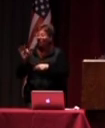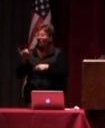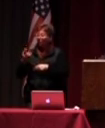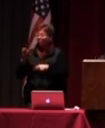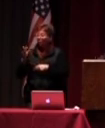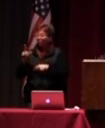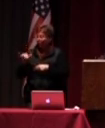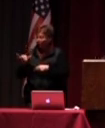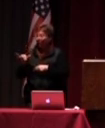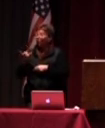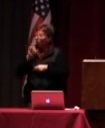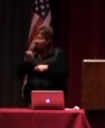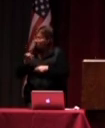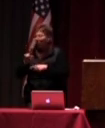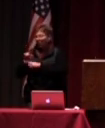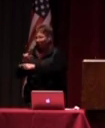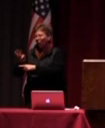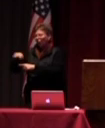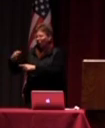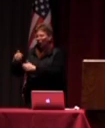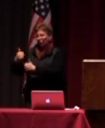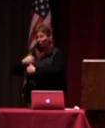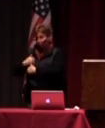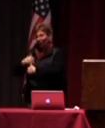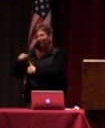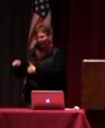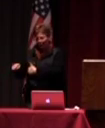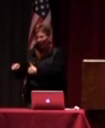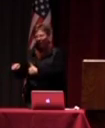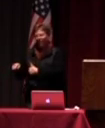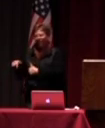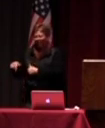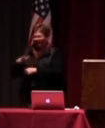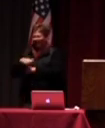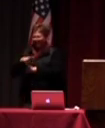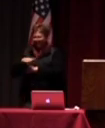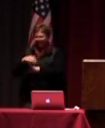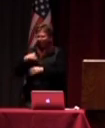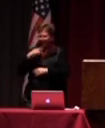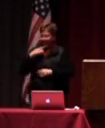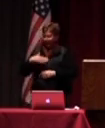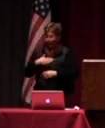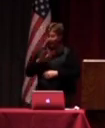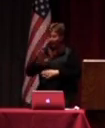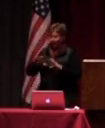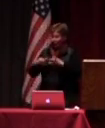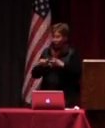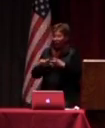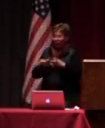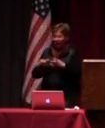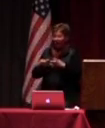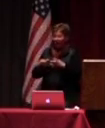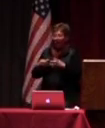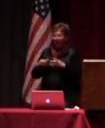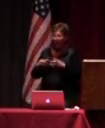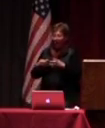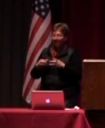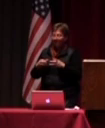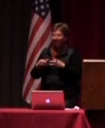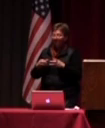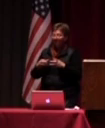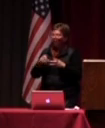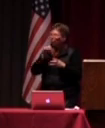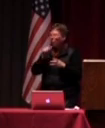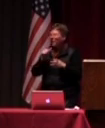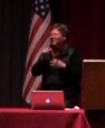cult of the French army. And as I said this afternoon in my other talk, Napoleon's regime, while not a military one in the sense that